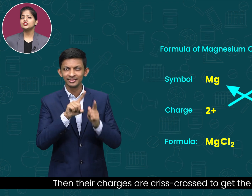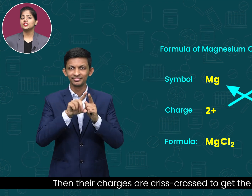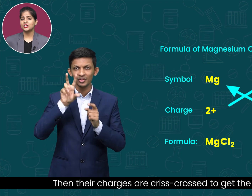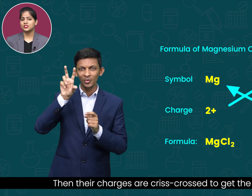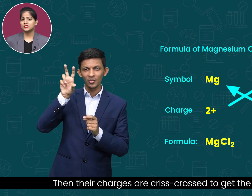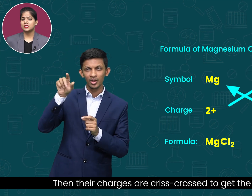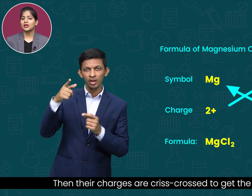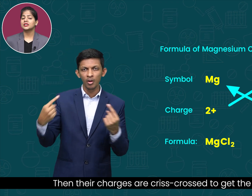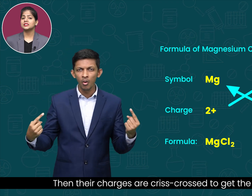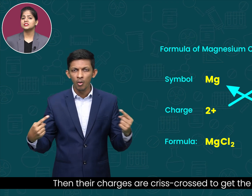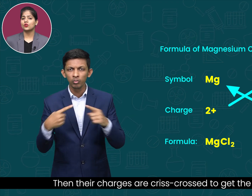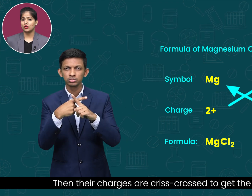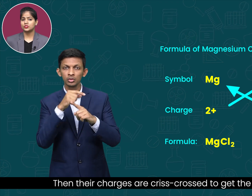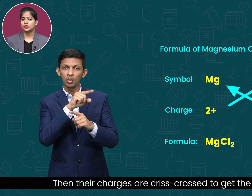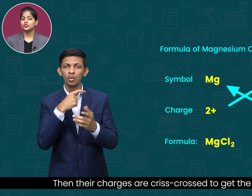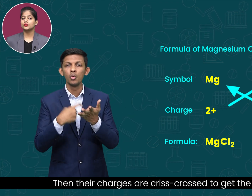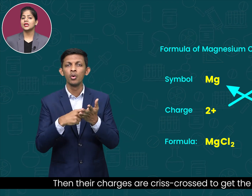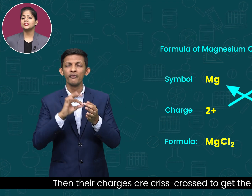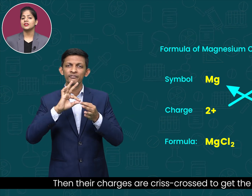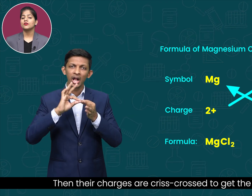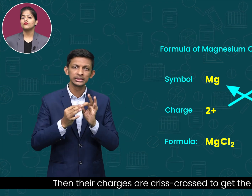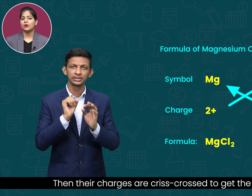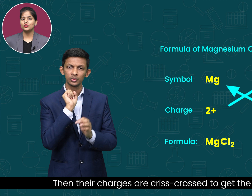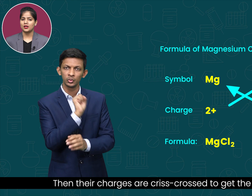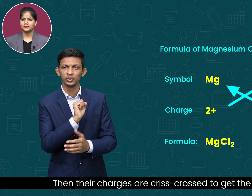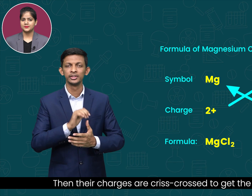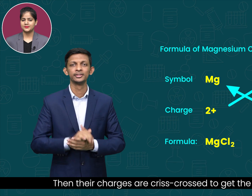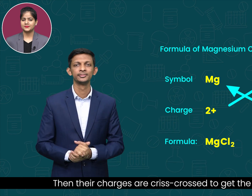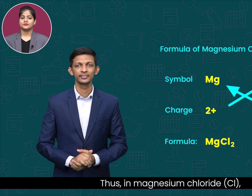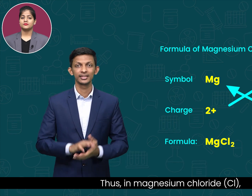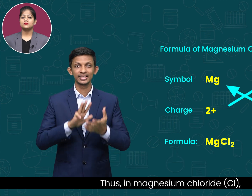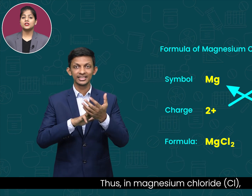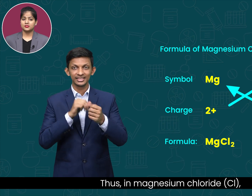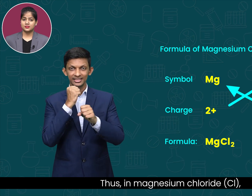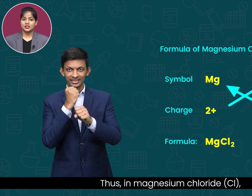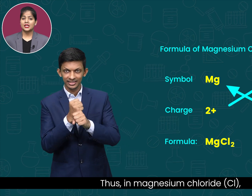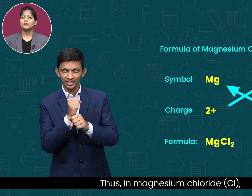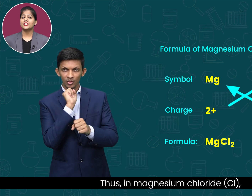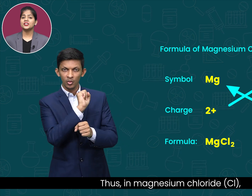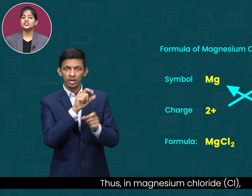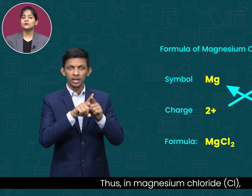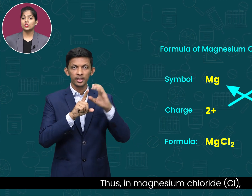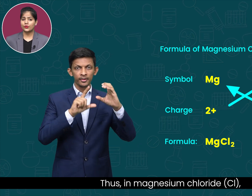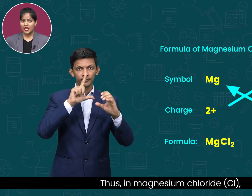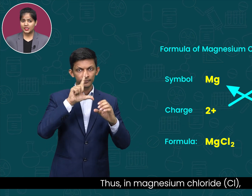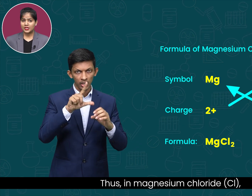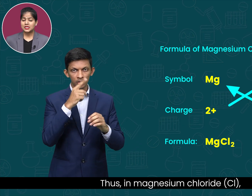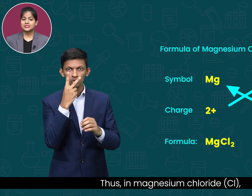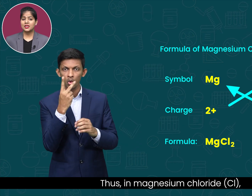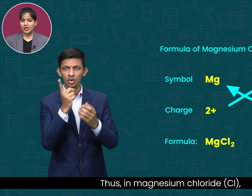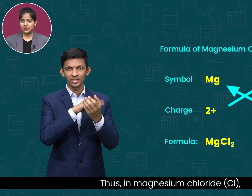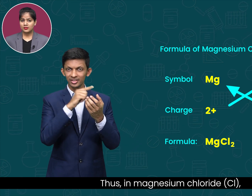Then their charges are crisscrossed to get the formula. Thus, in magnesium